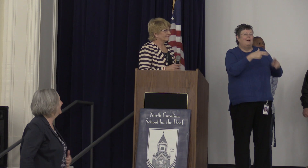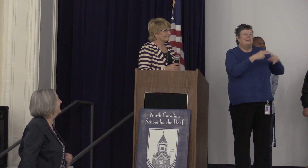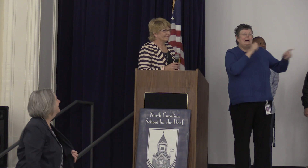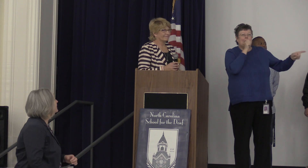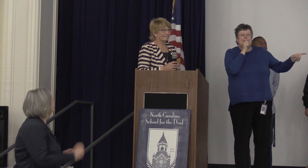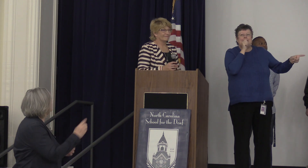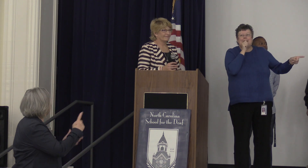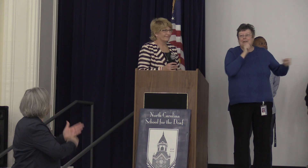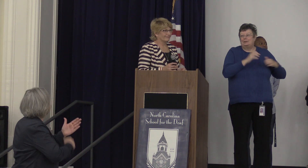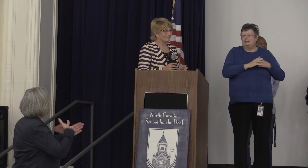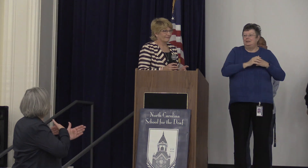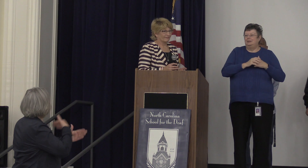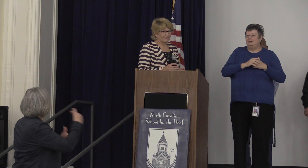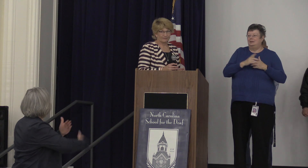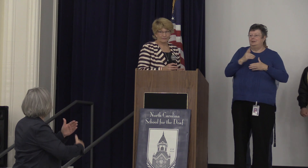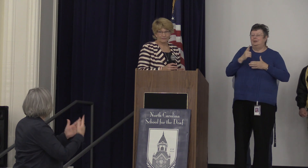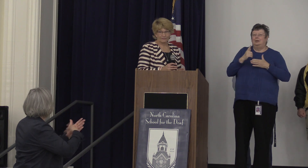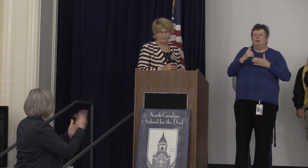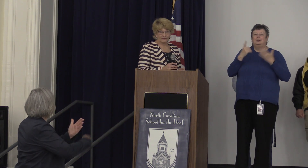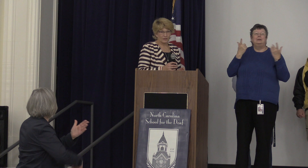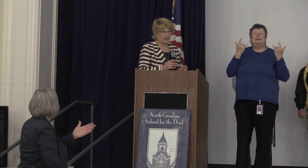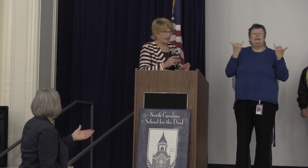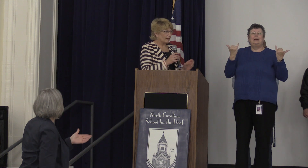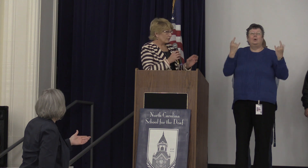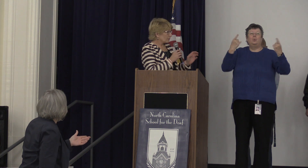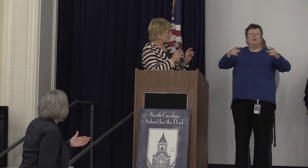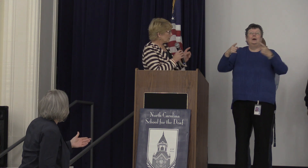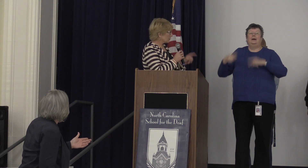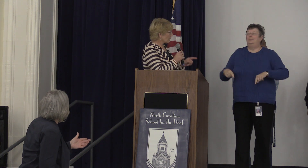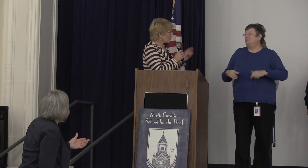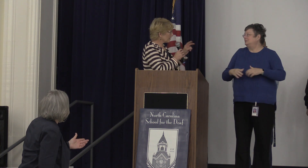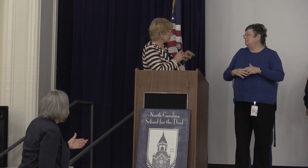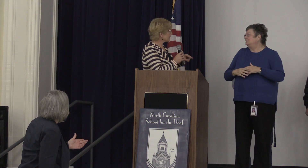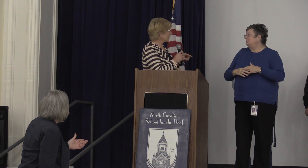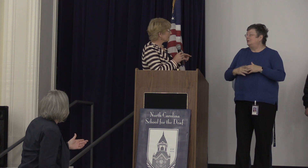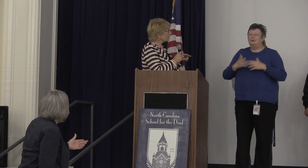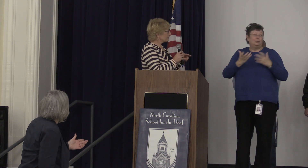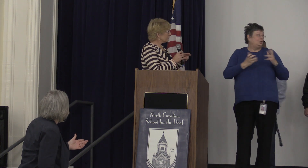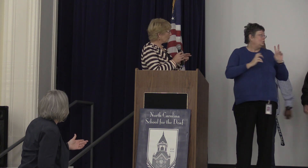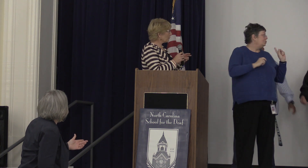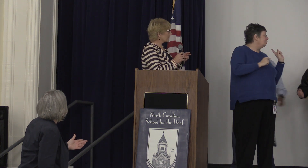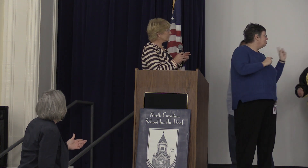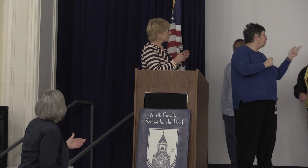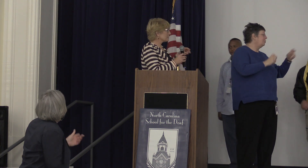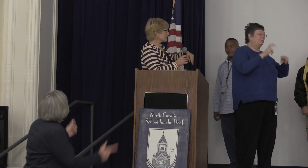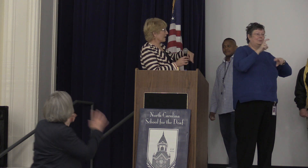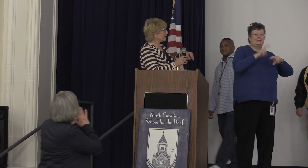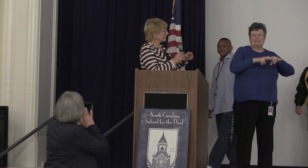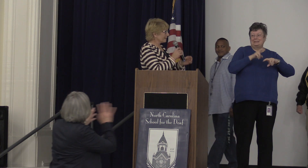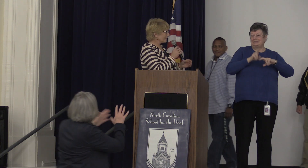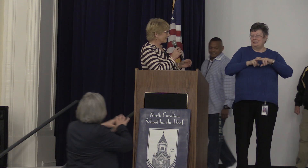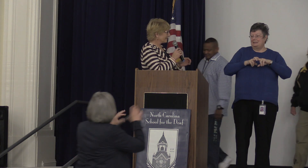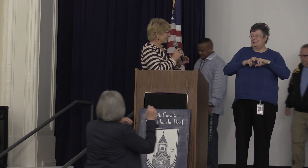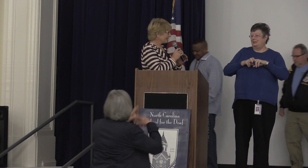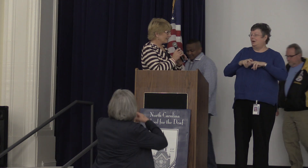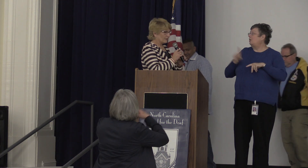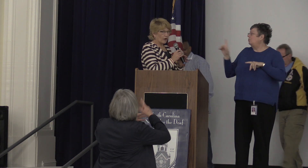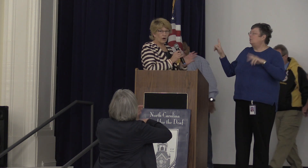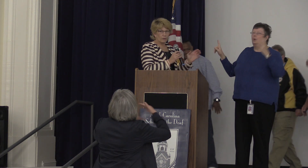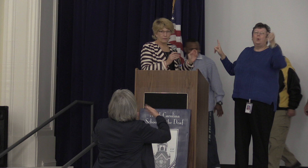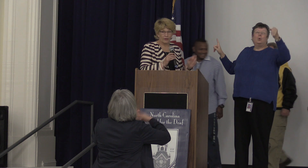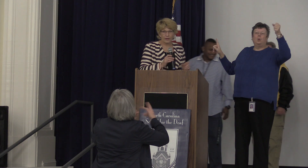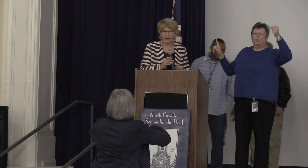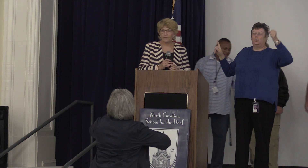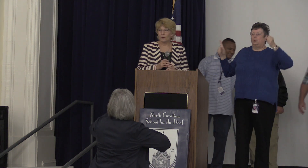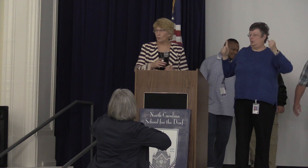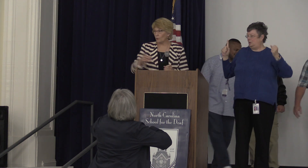recently. So what do you have next on your program? Do y'all want to sit down, or? I want to talk with them before they sit down.